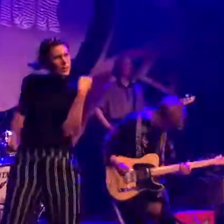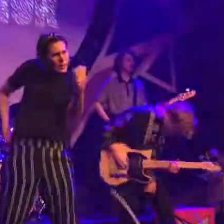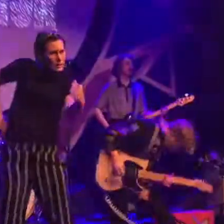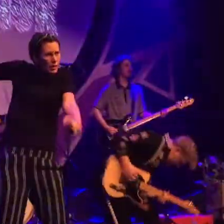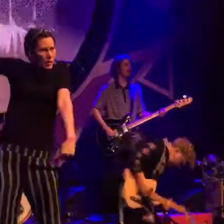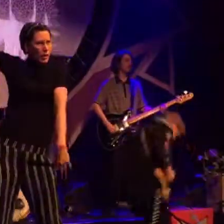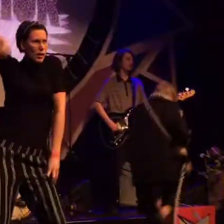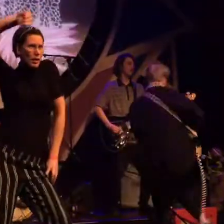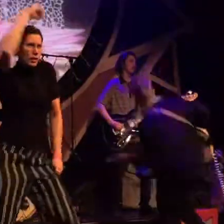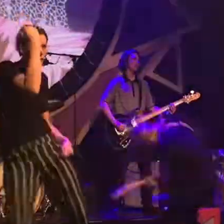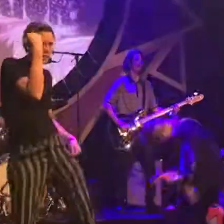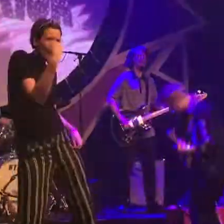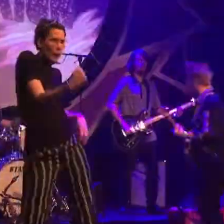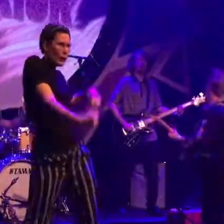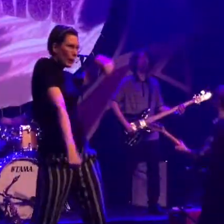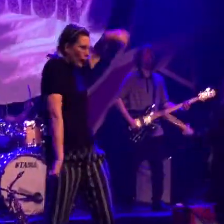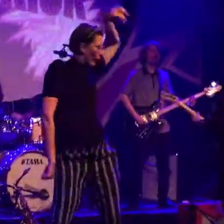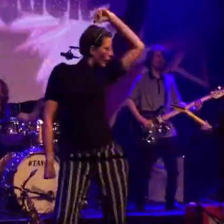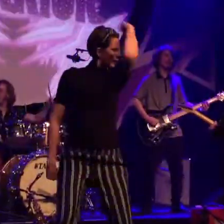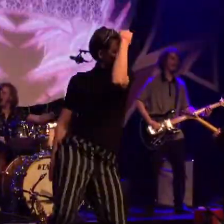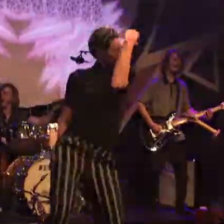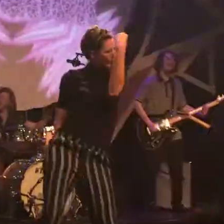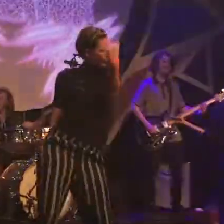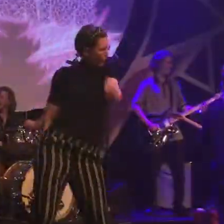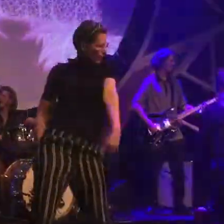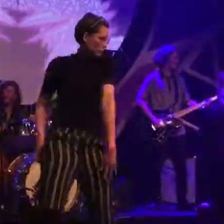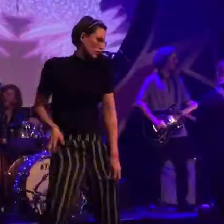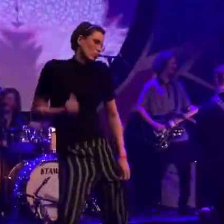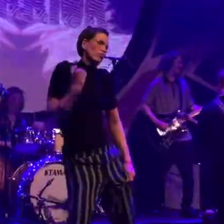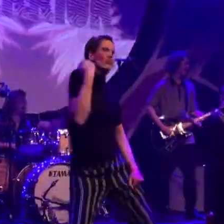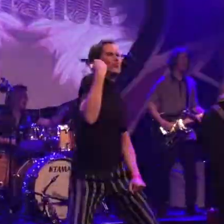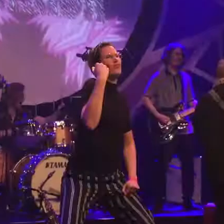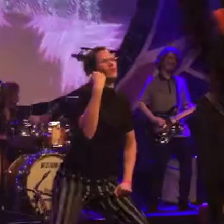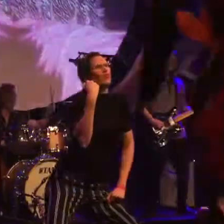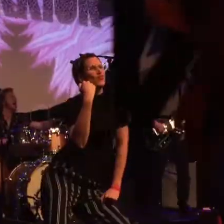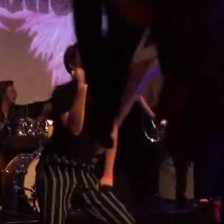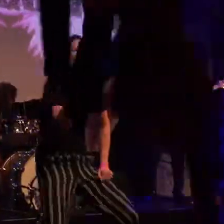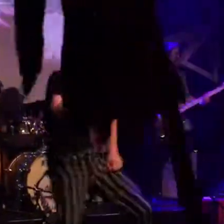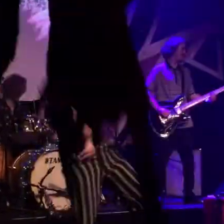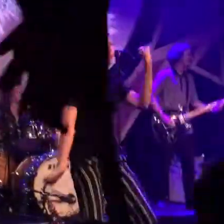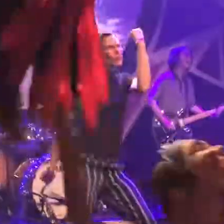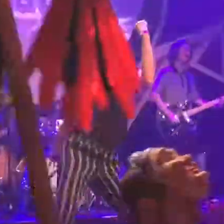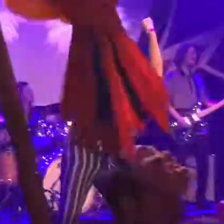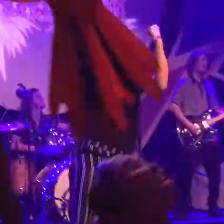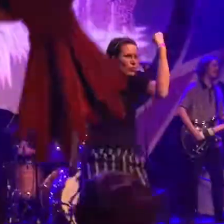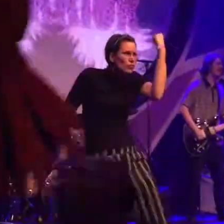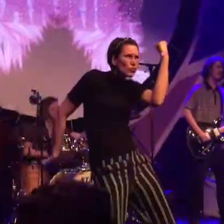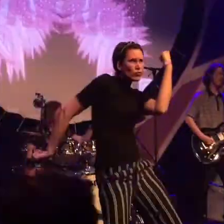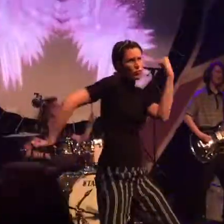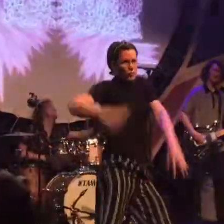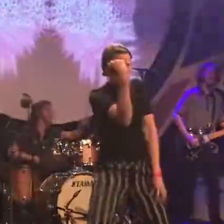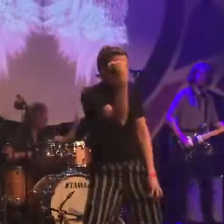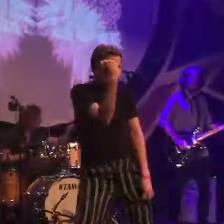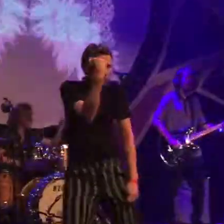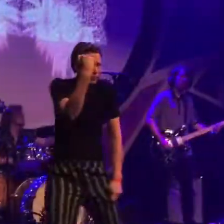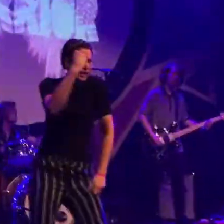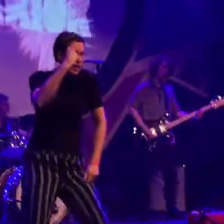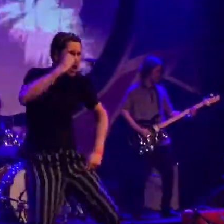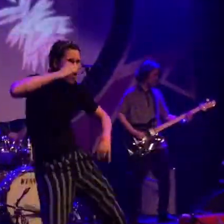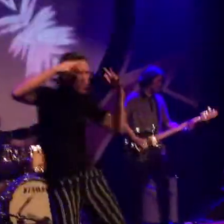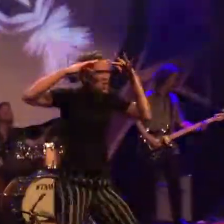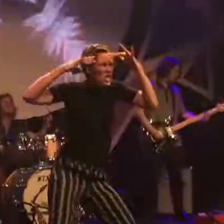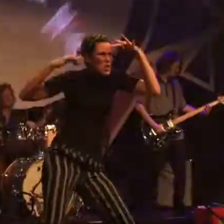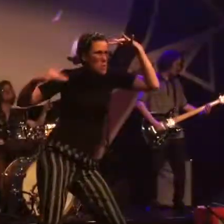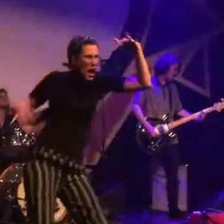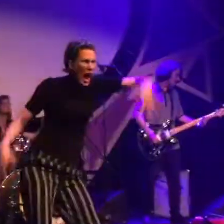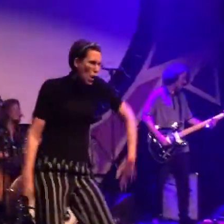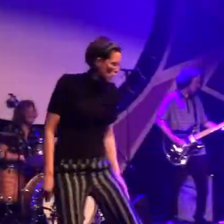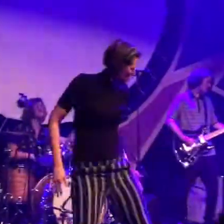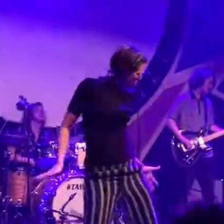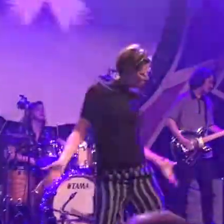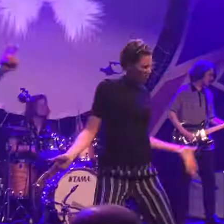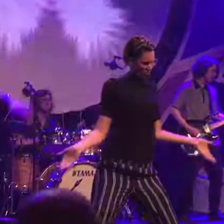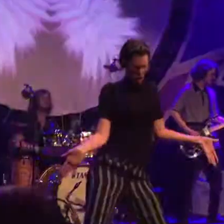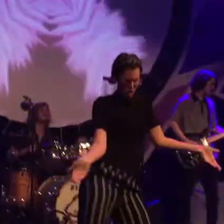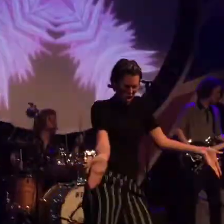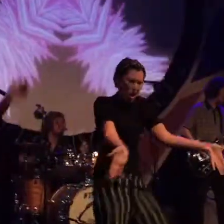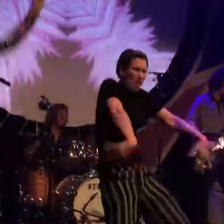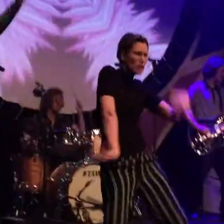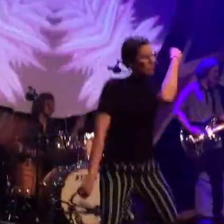-nure